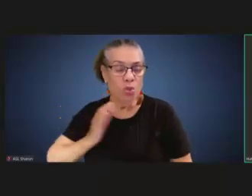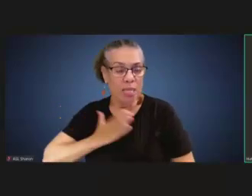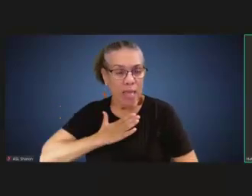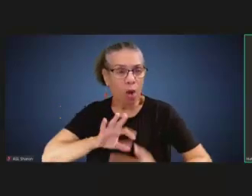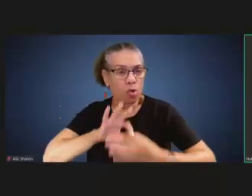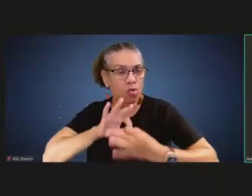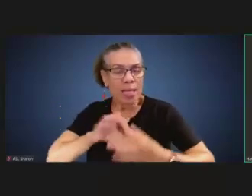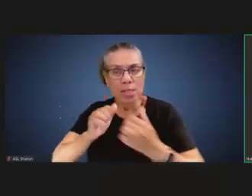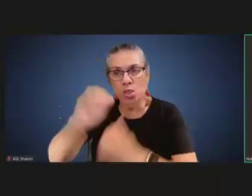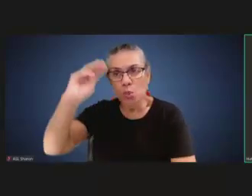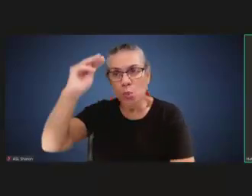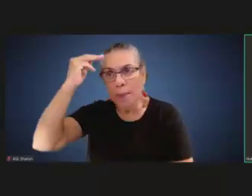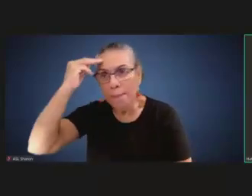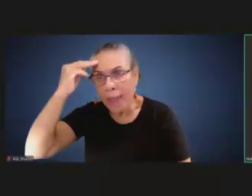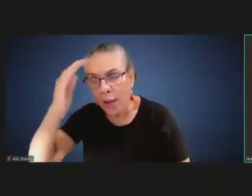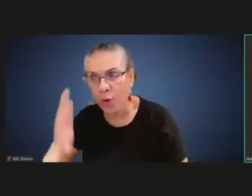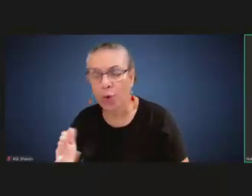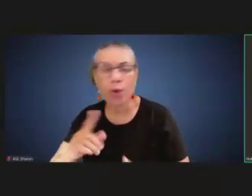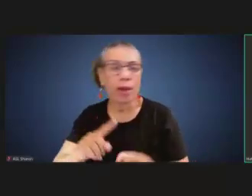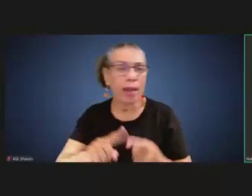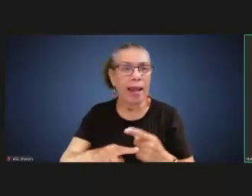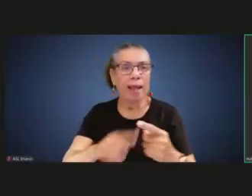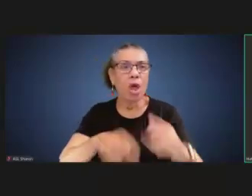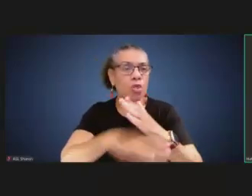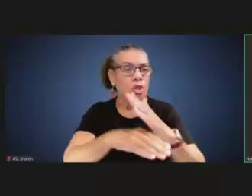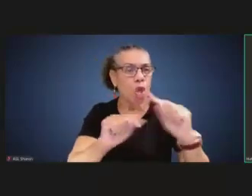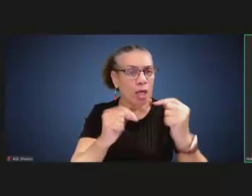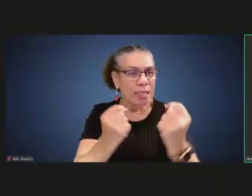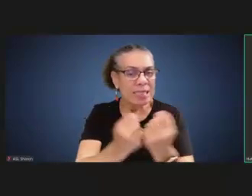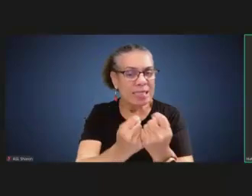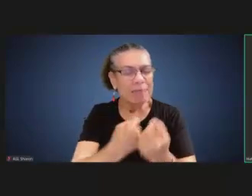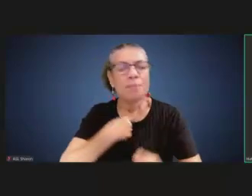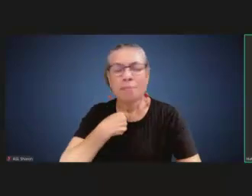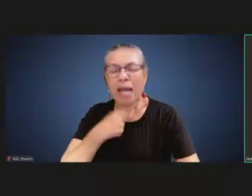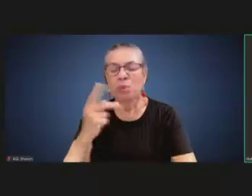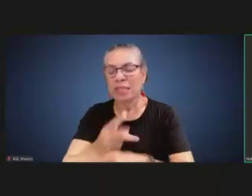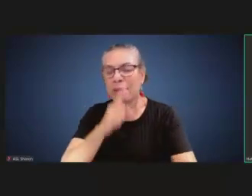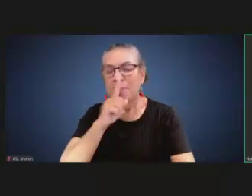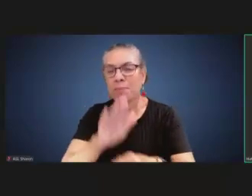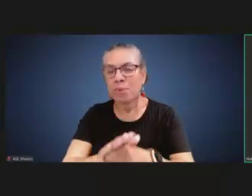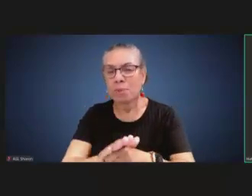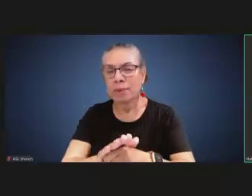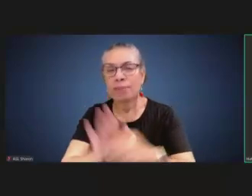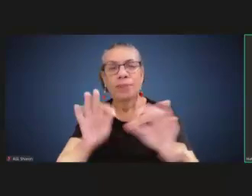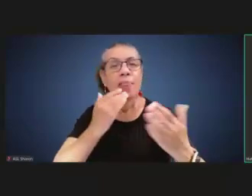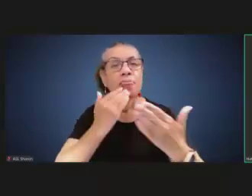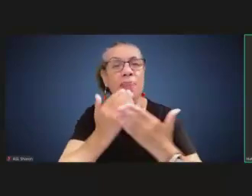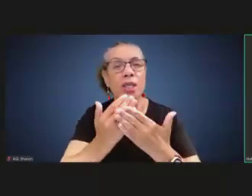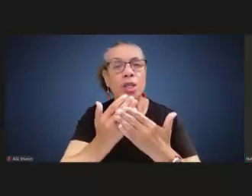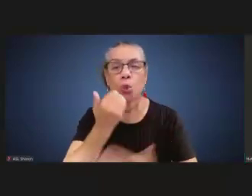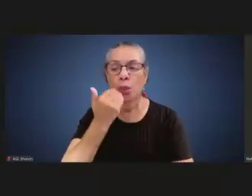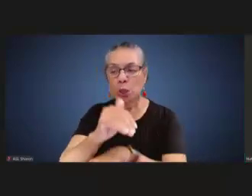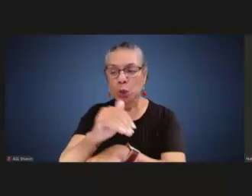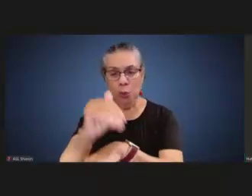mayor and the soccer team, I will fulfill that promise. Thank you very much. Good evening. Thank